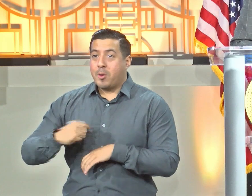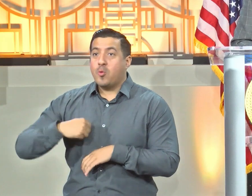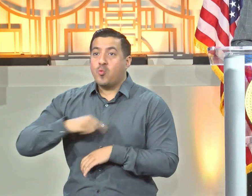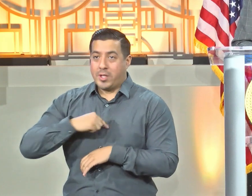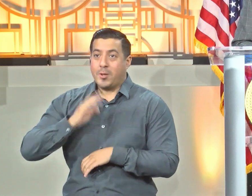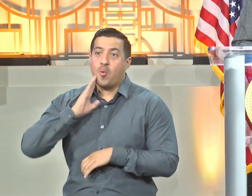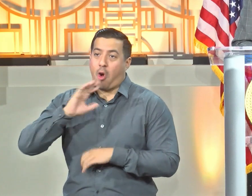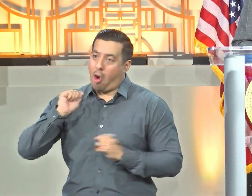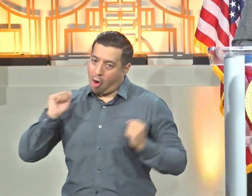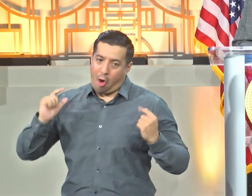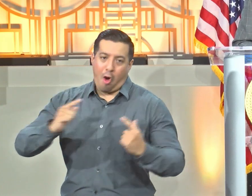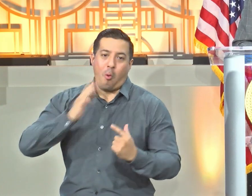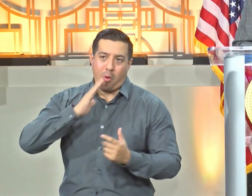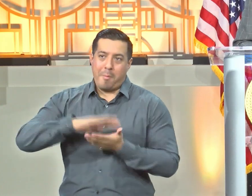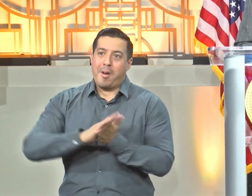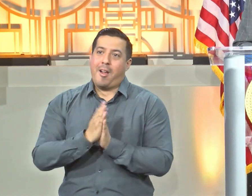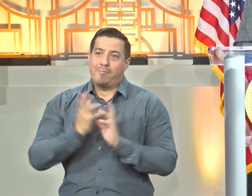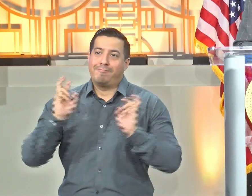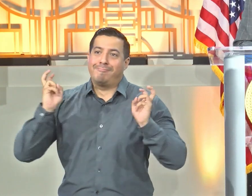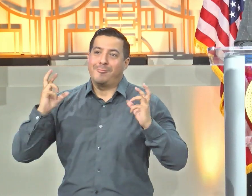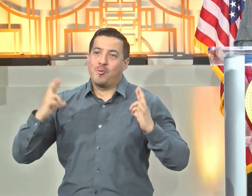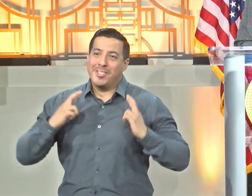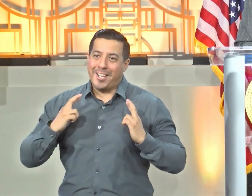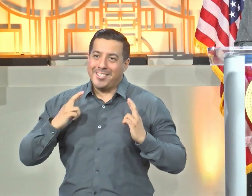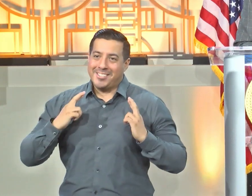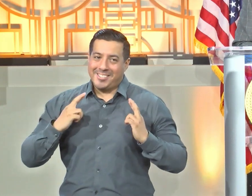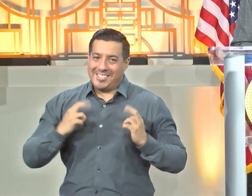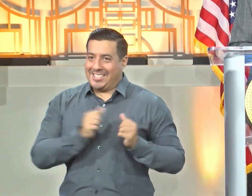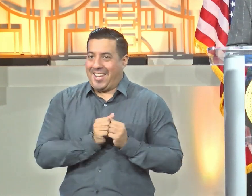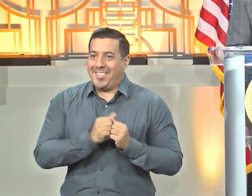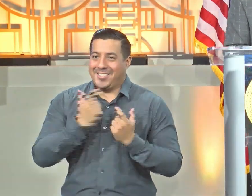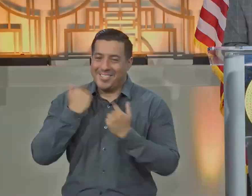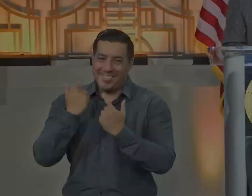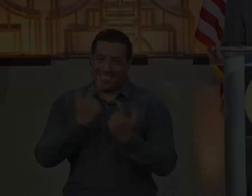all be going out together.